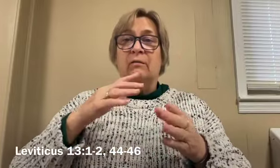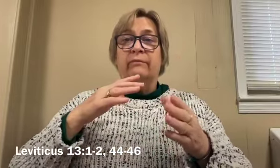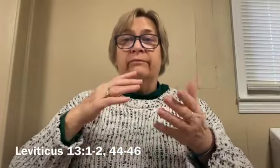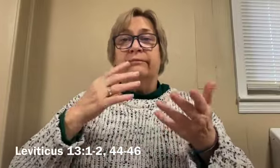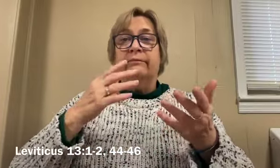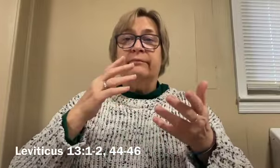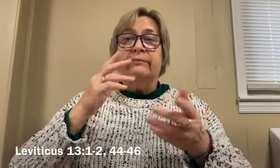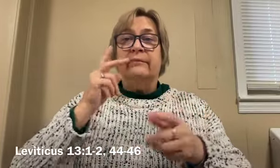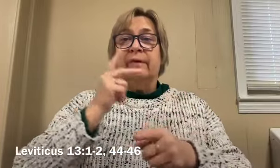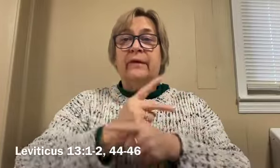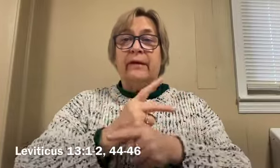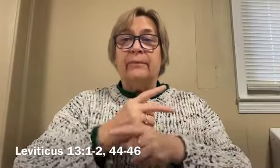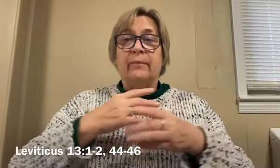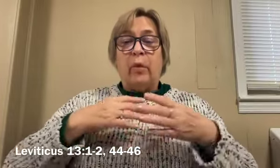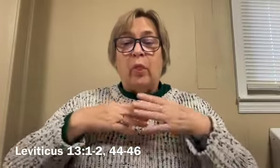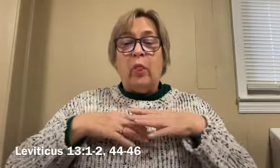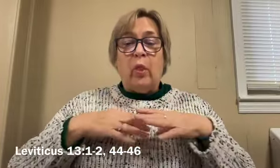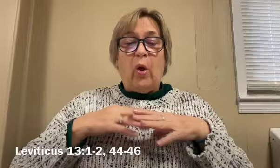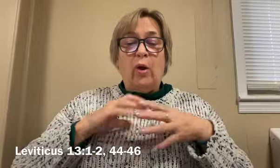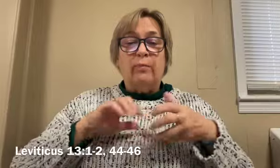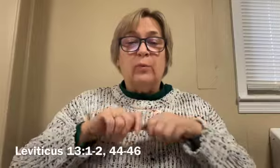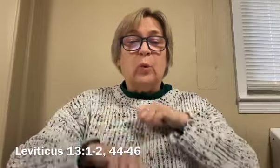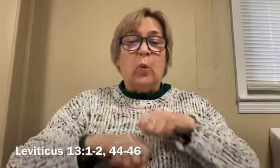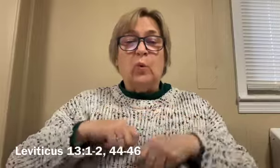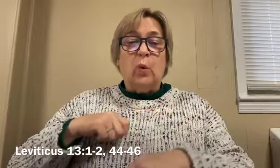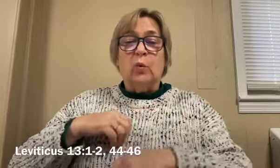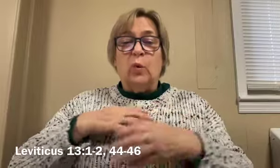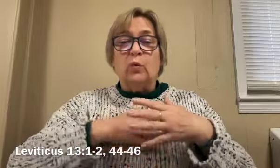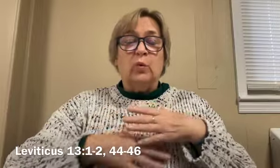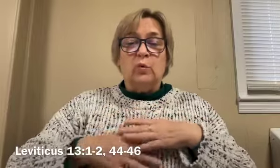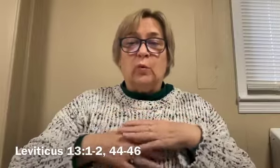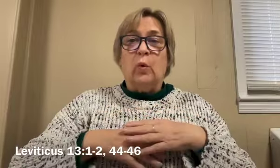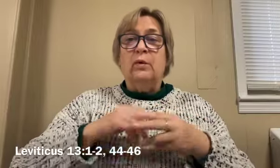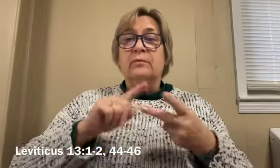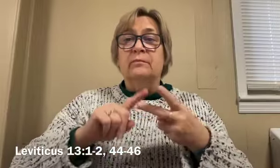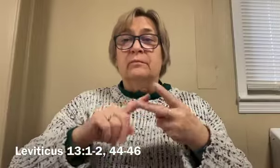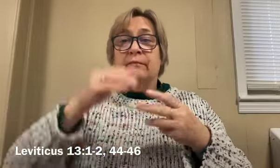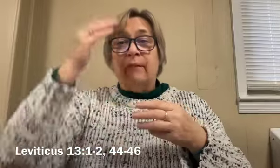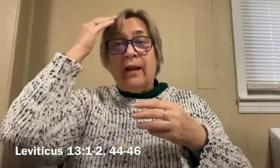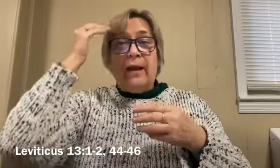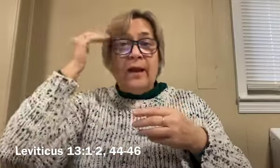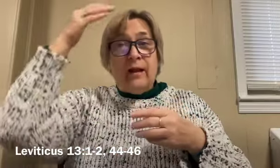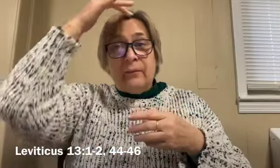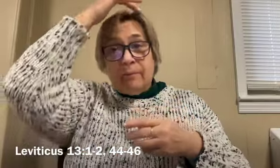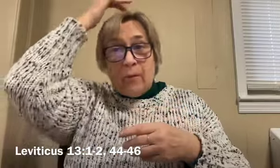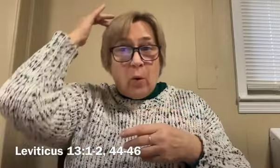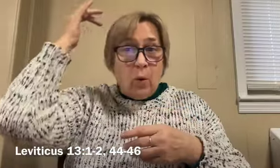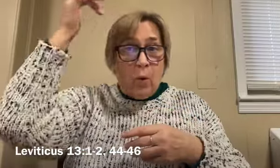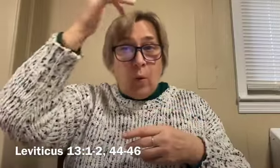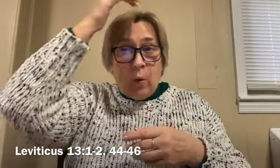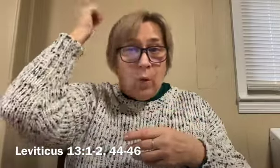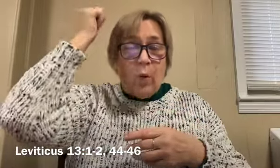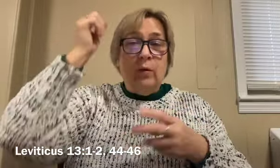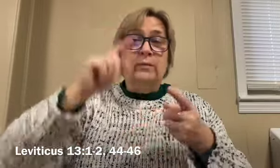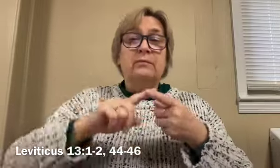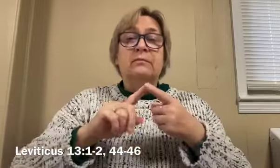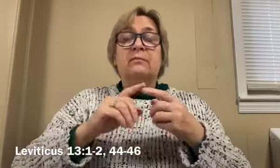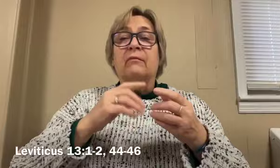The one who bears the sore of leprosy shall keep his garments rent and his